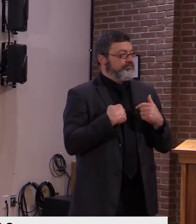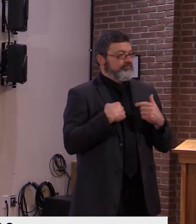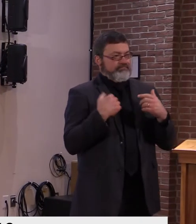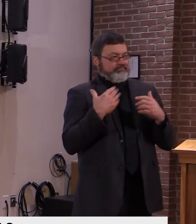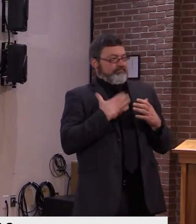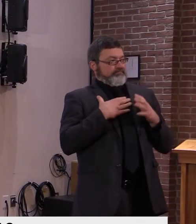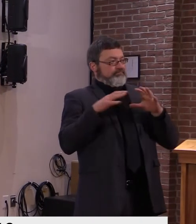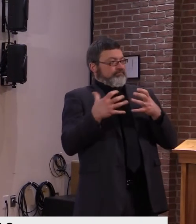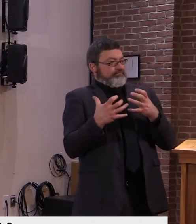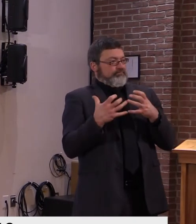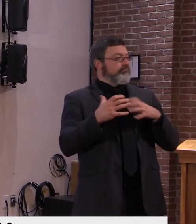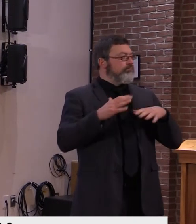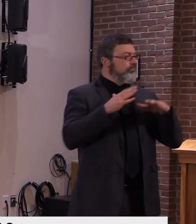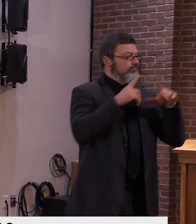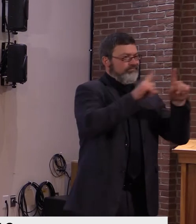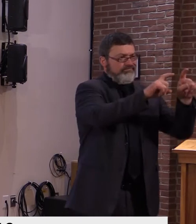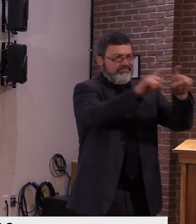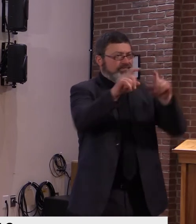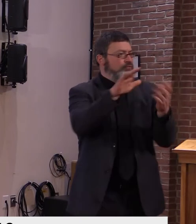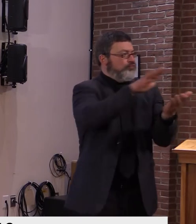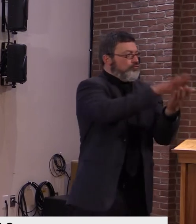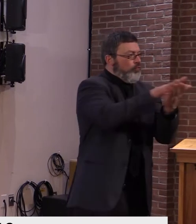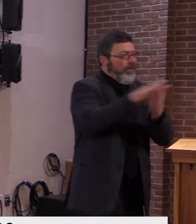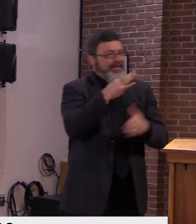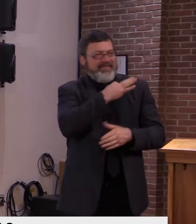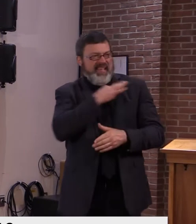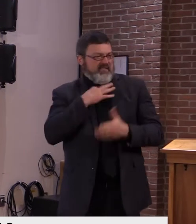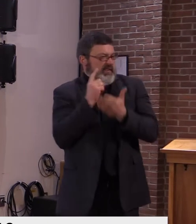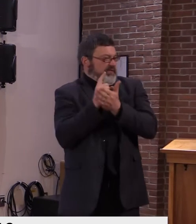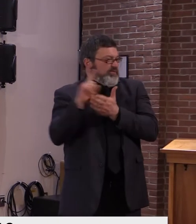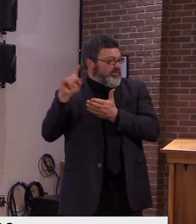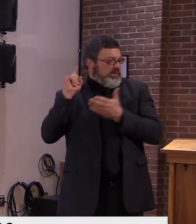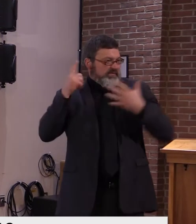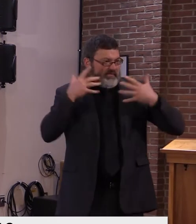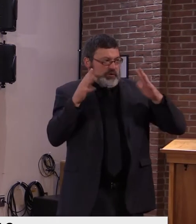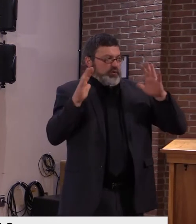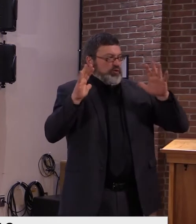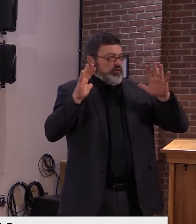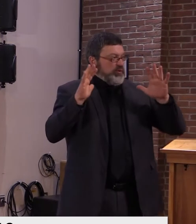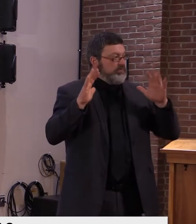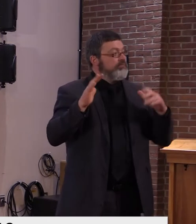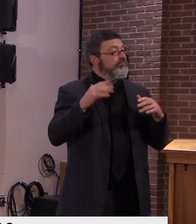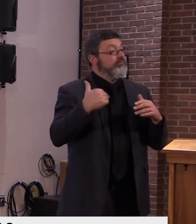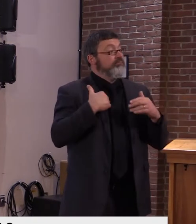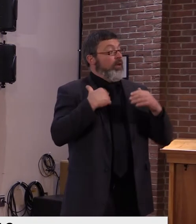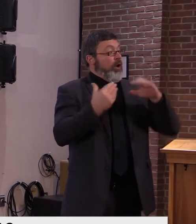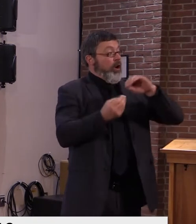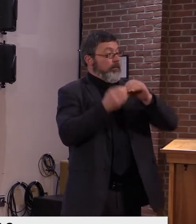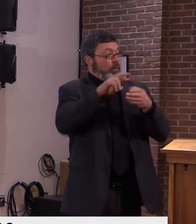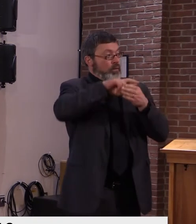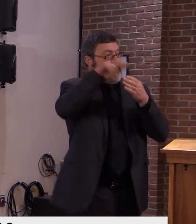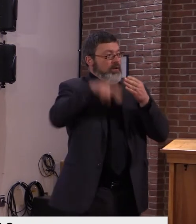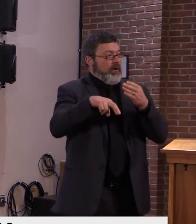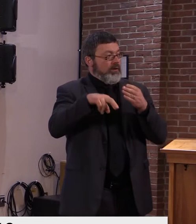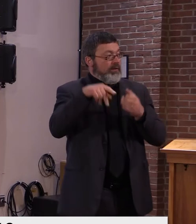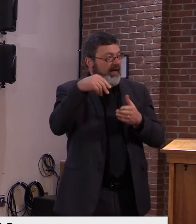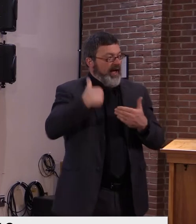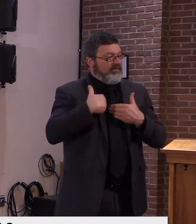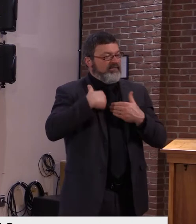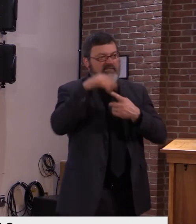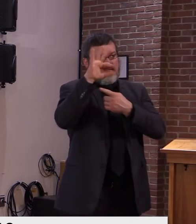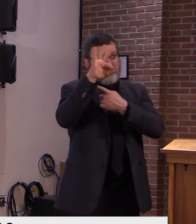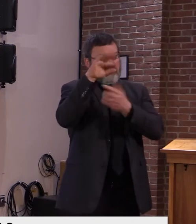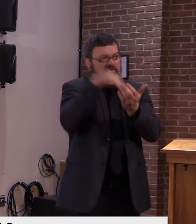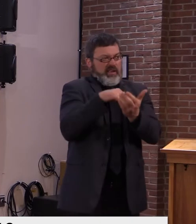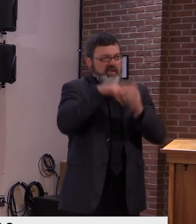staff last week. The preliminary data indicated approximately 9,389 tests were administered, and the